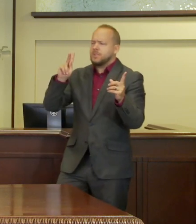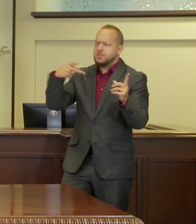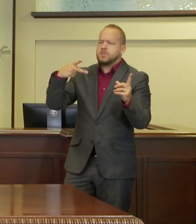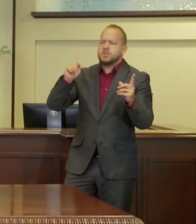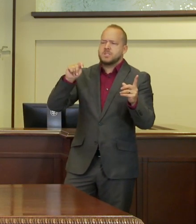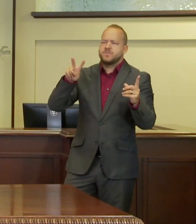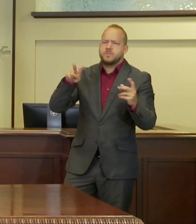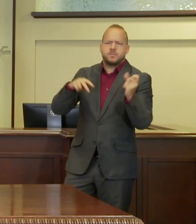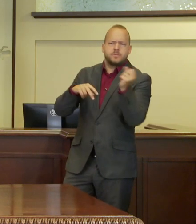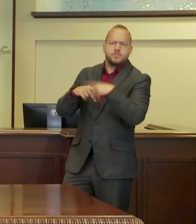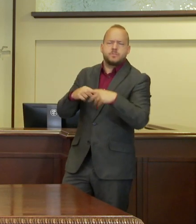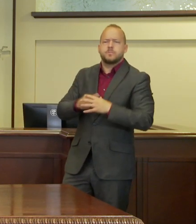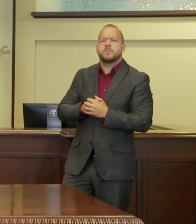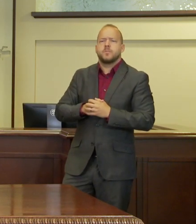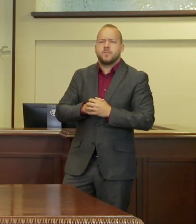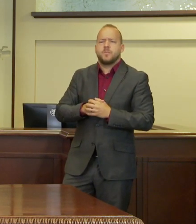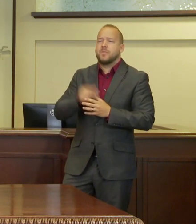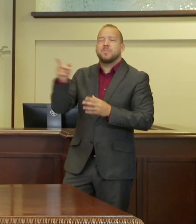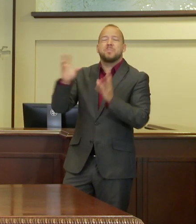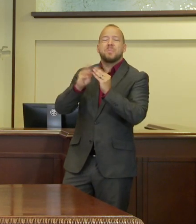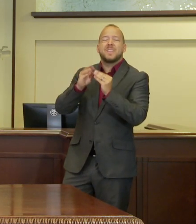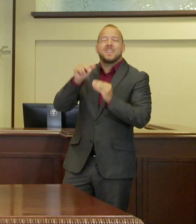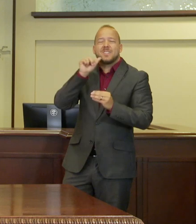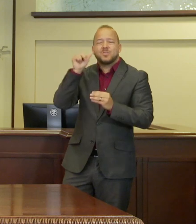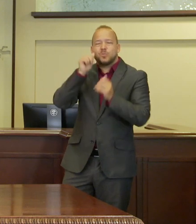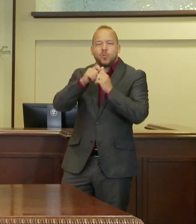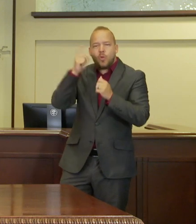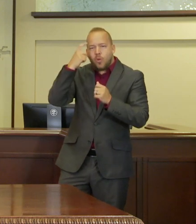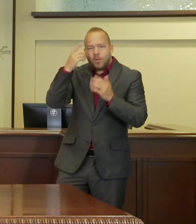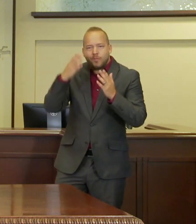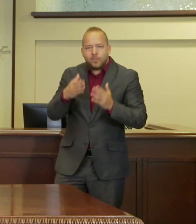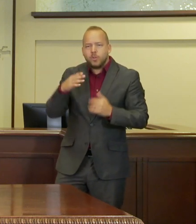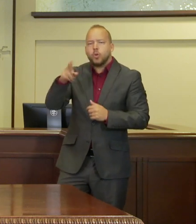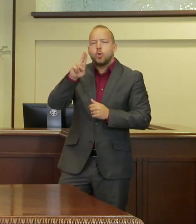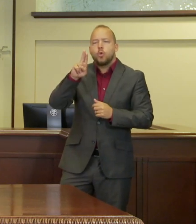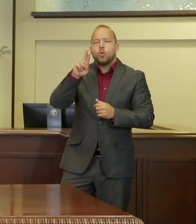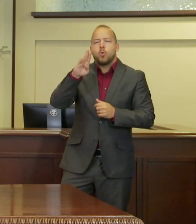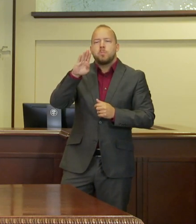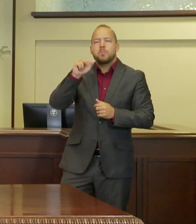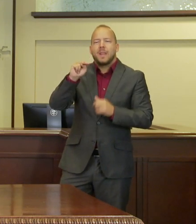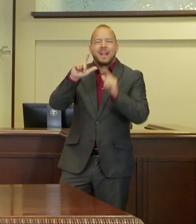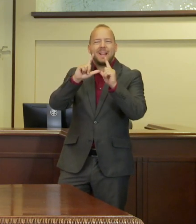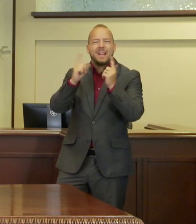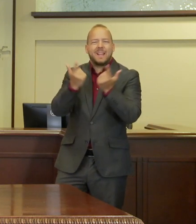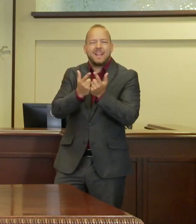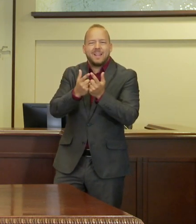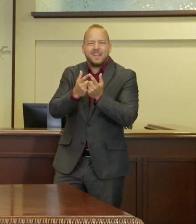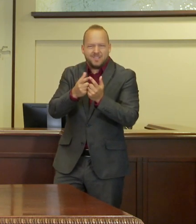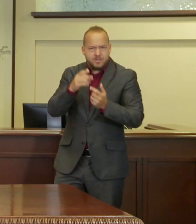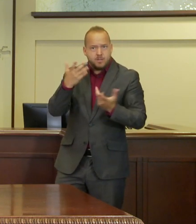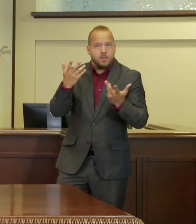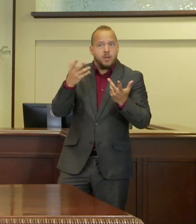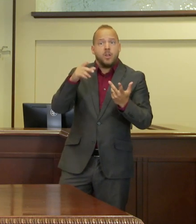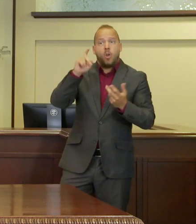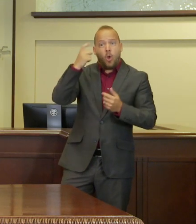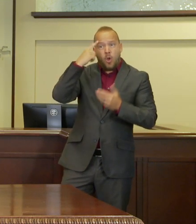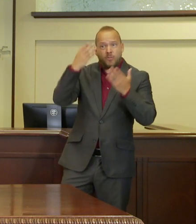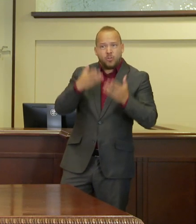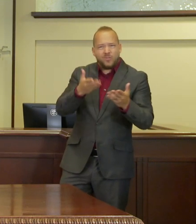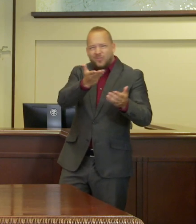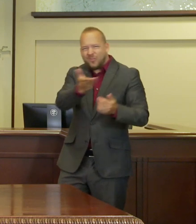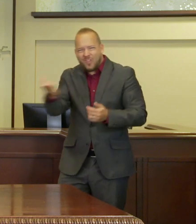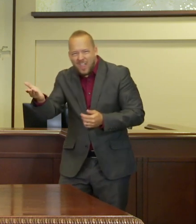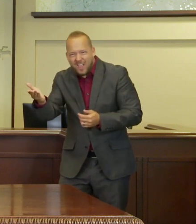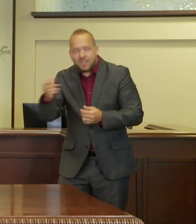had last night with the governor and the Urban League of Portland? It was actually, I think, put on by the Urban League. The governor was invited, you were invited, the